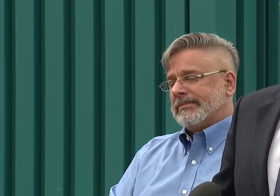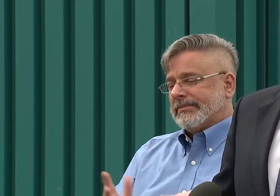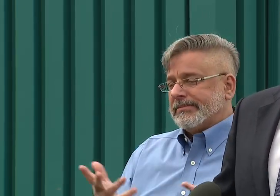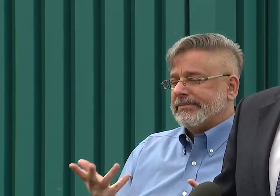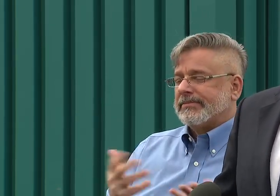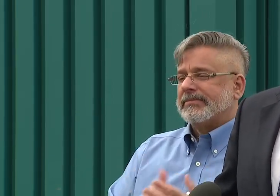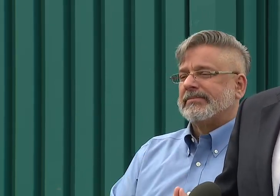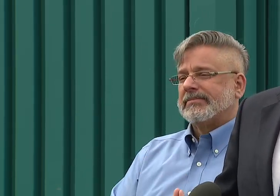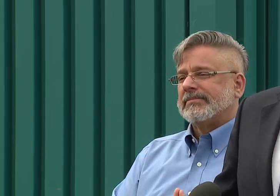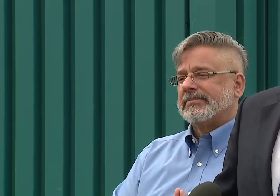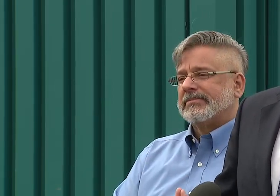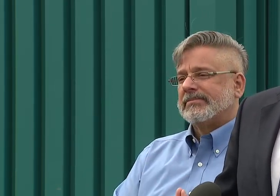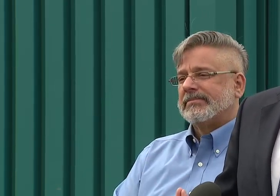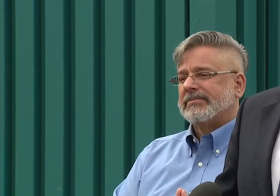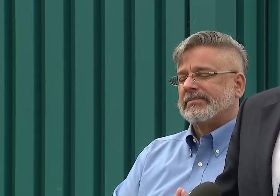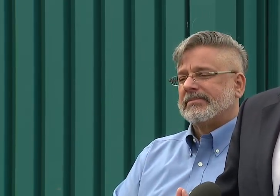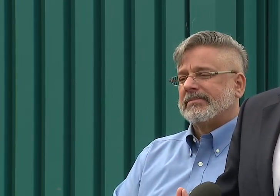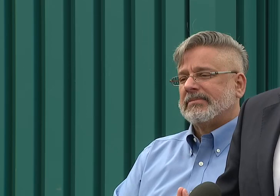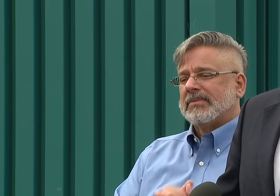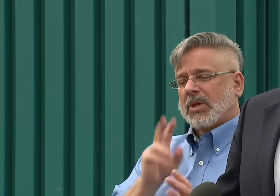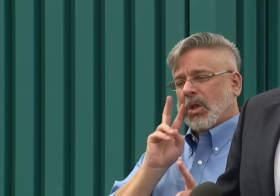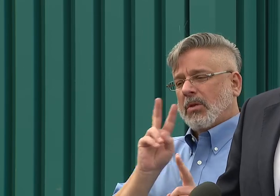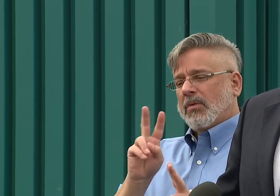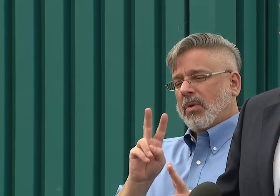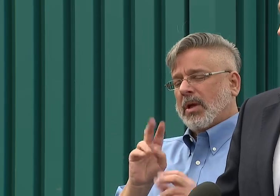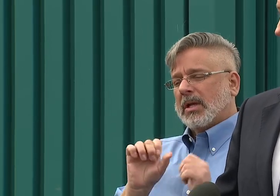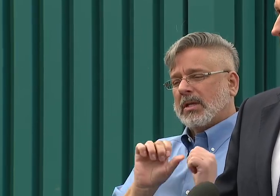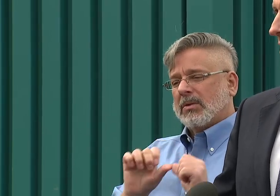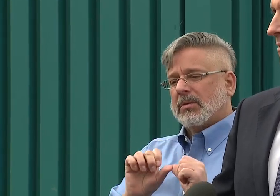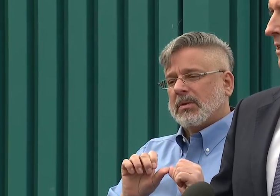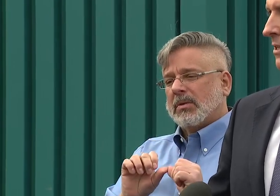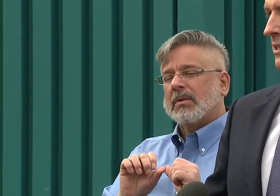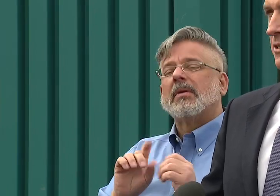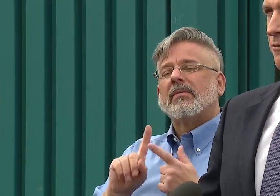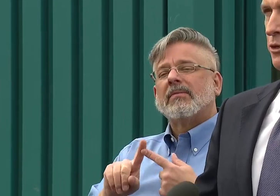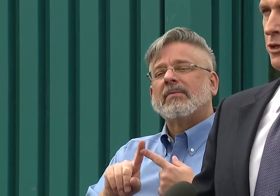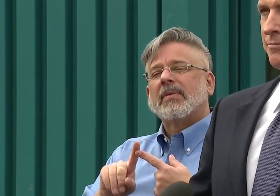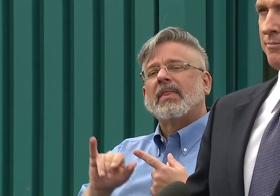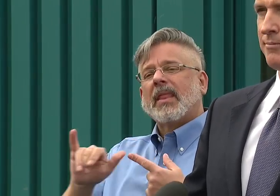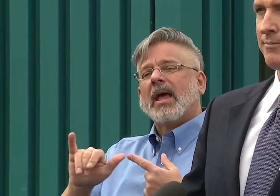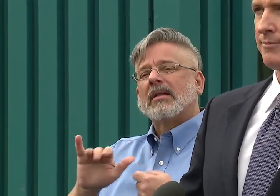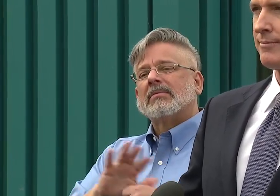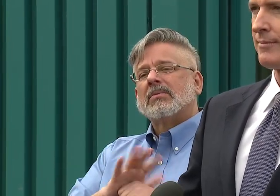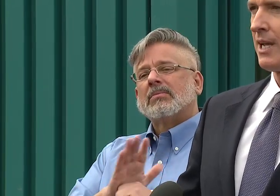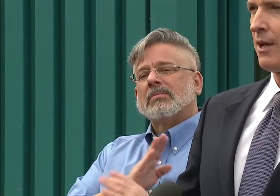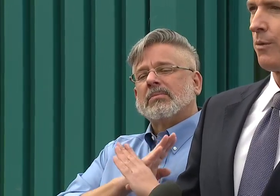and you know, I look forward to continuing to maintain vigilance in the future.